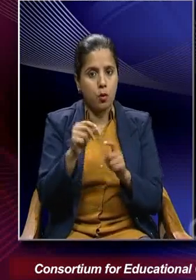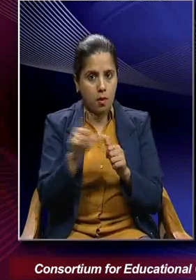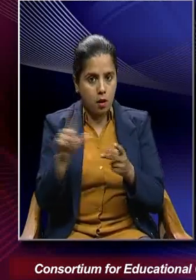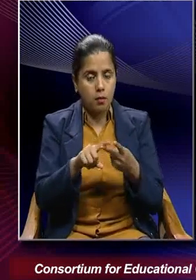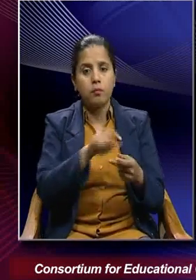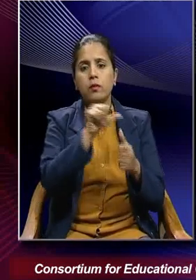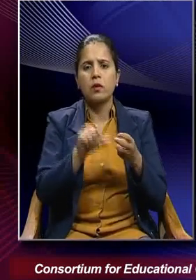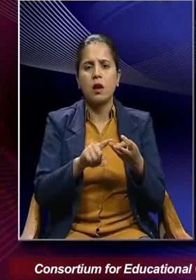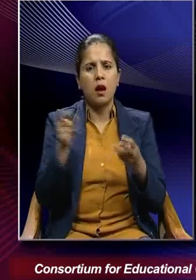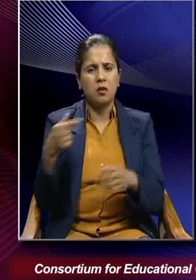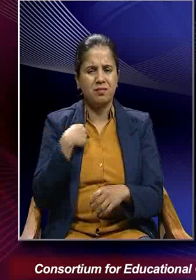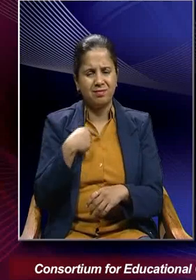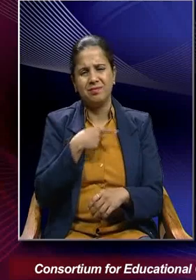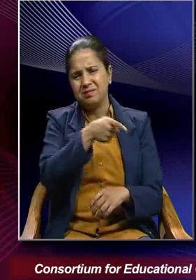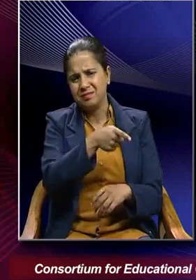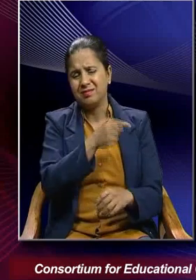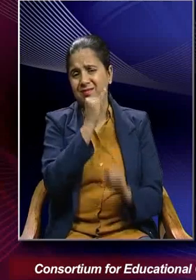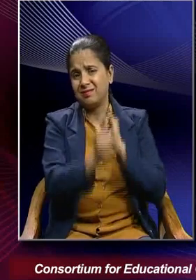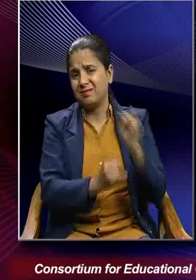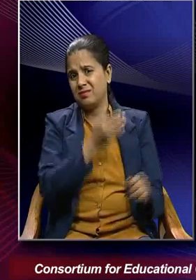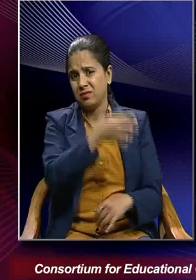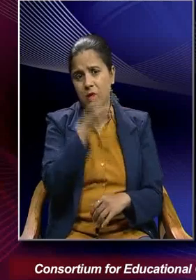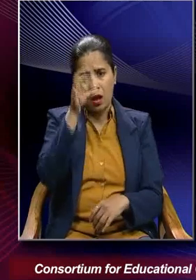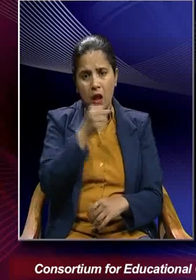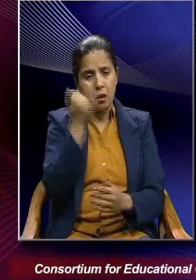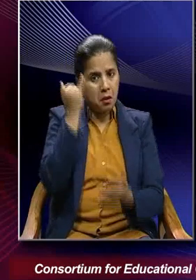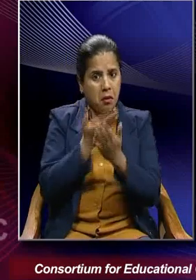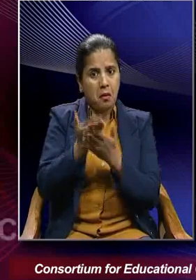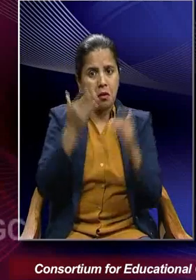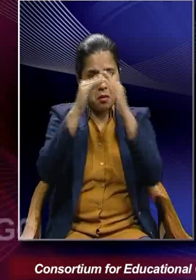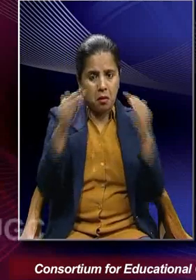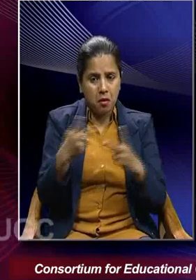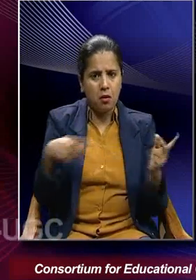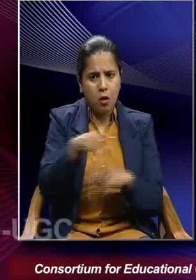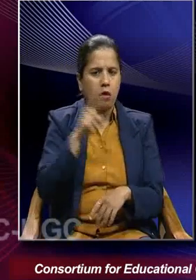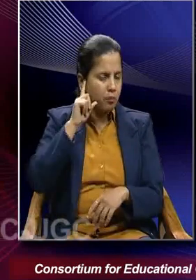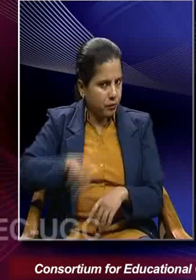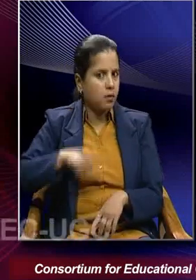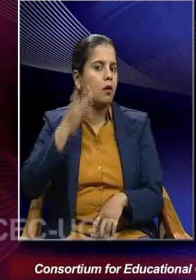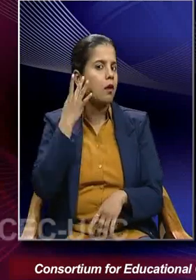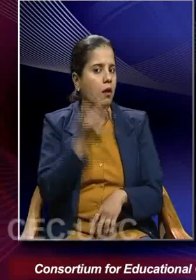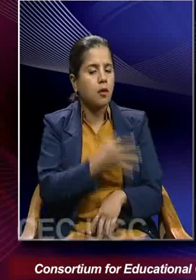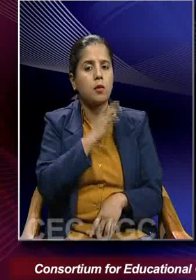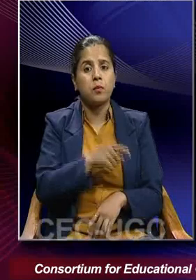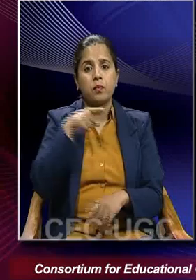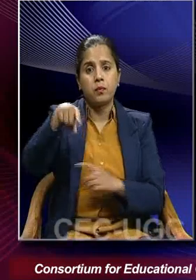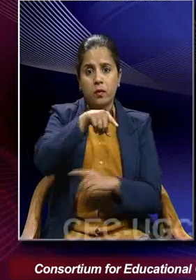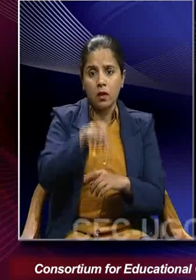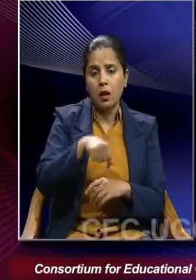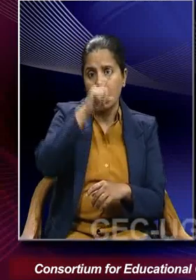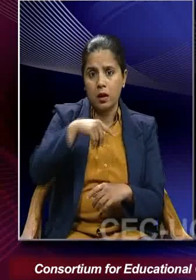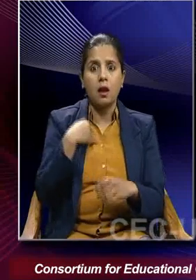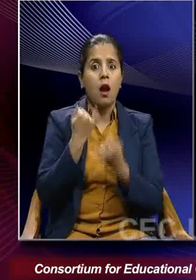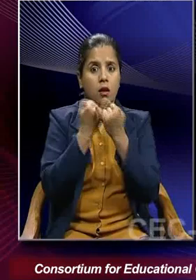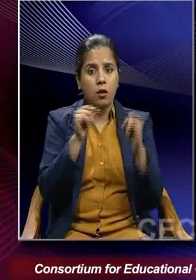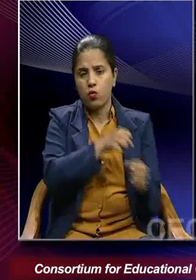initially criticized Gandhi's proposal for an all-out campaign of civil disobedience to force British to grant Indian independence, Patel